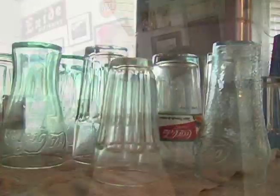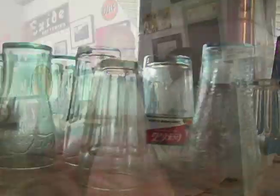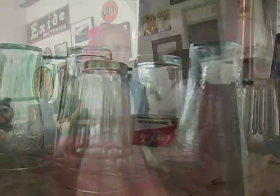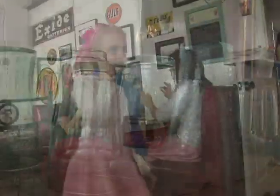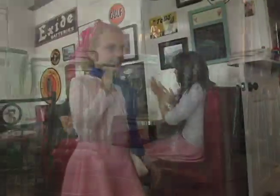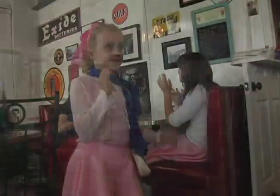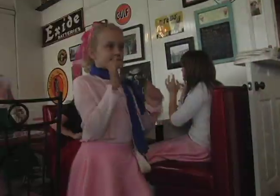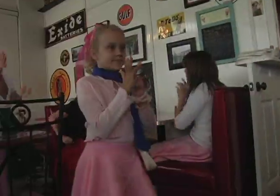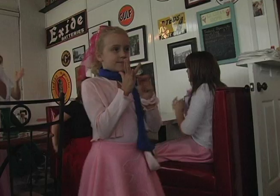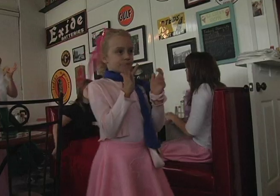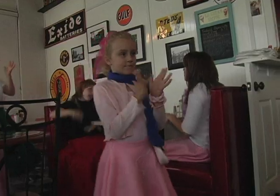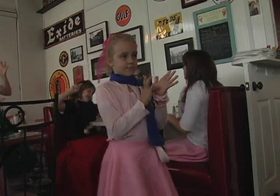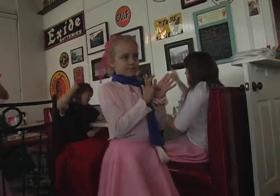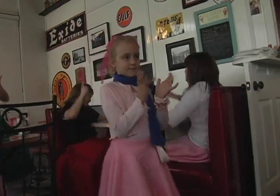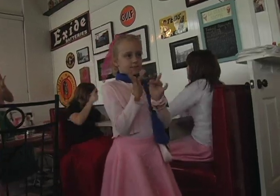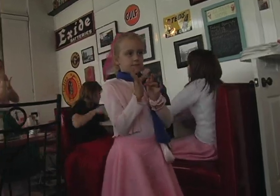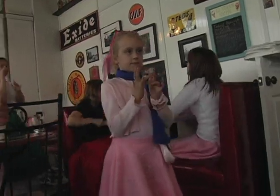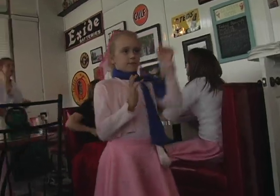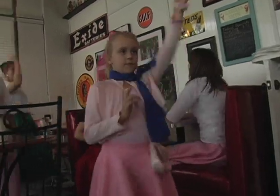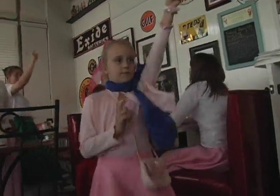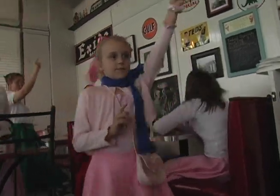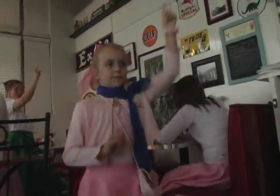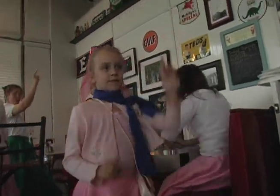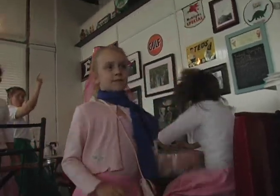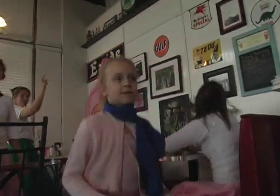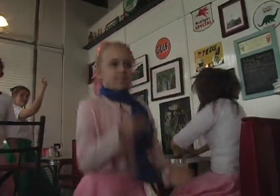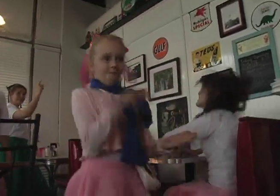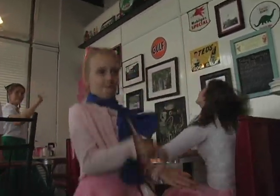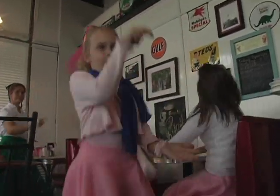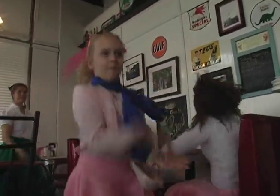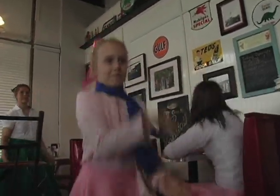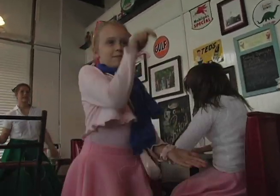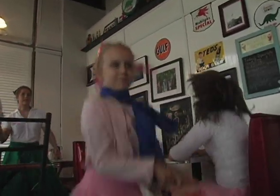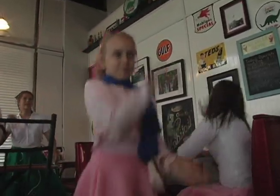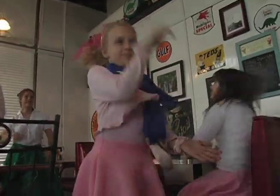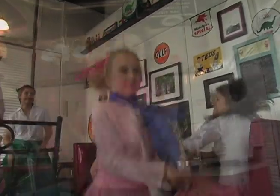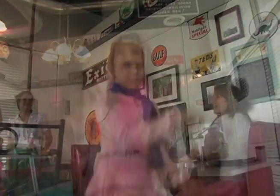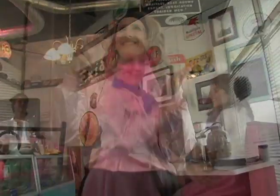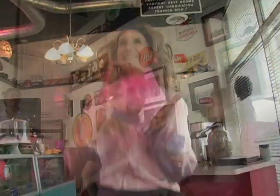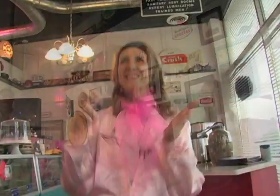Jesus, you got me jumping up and down